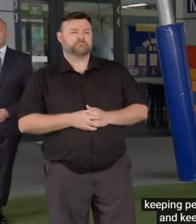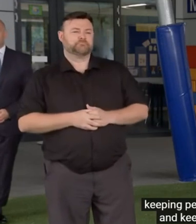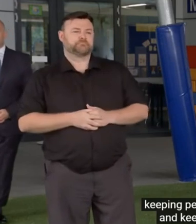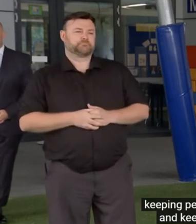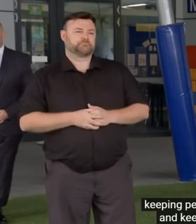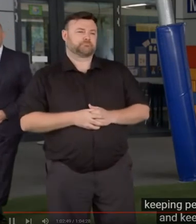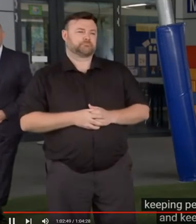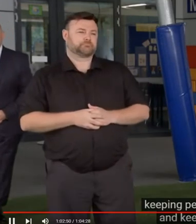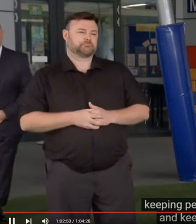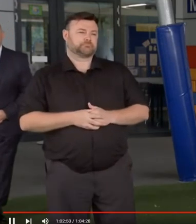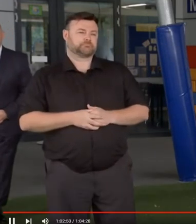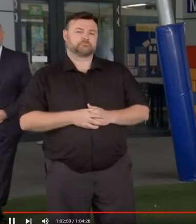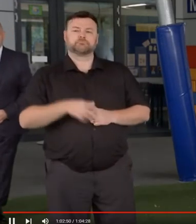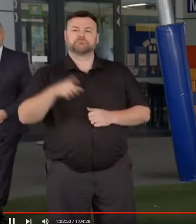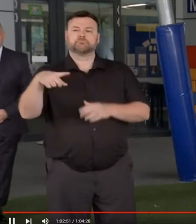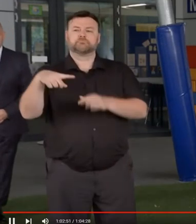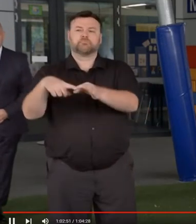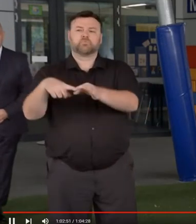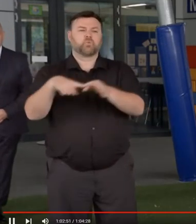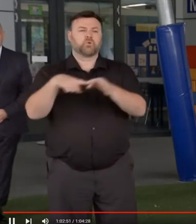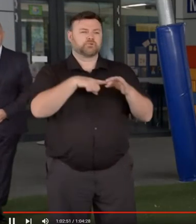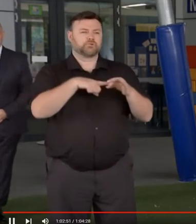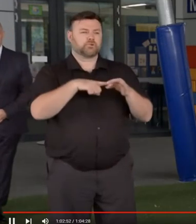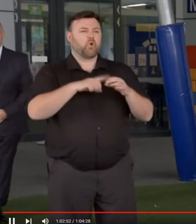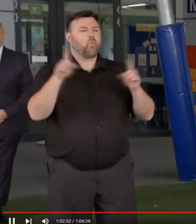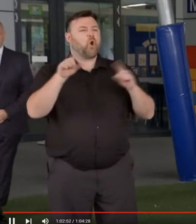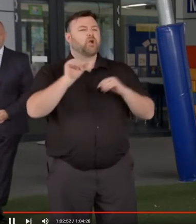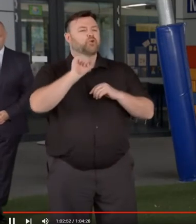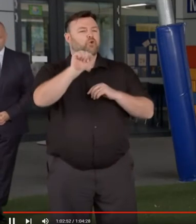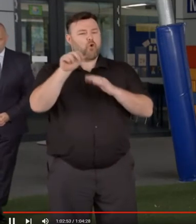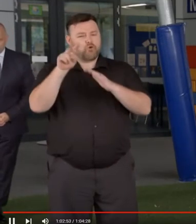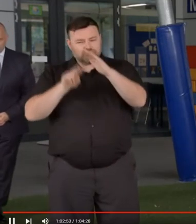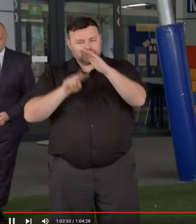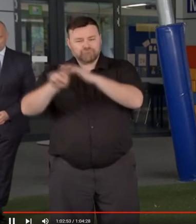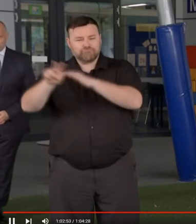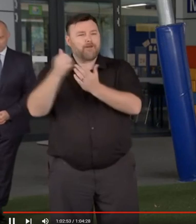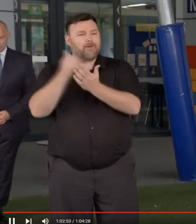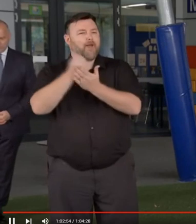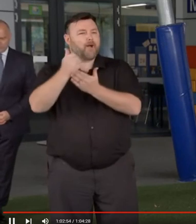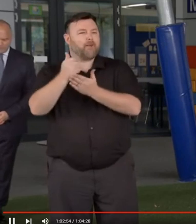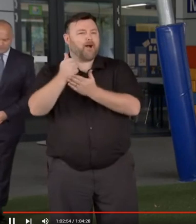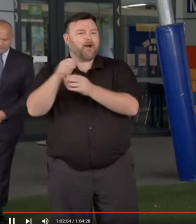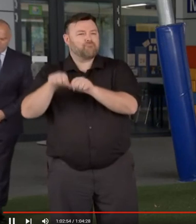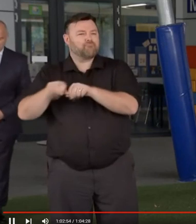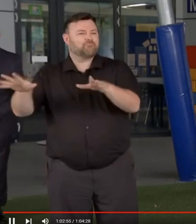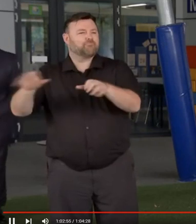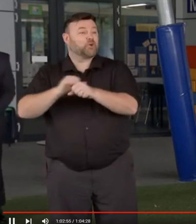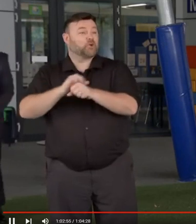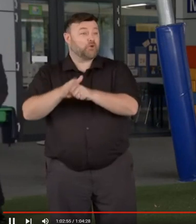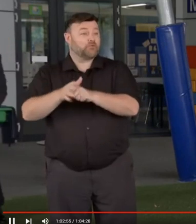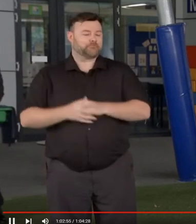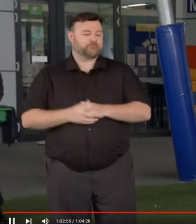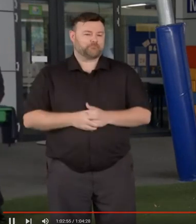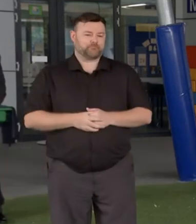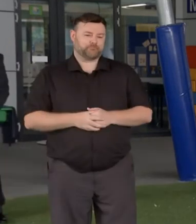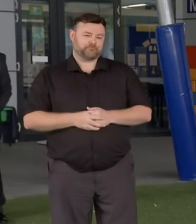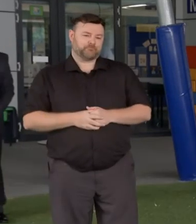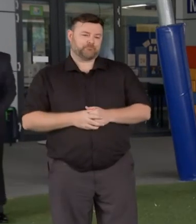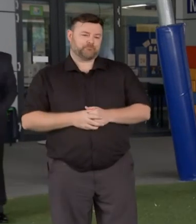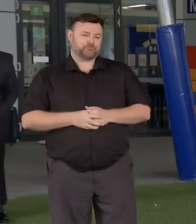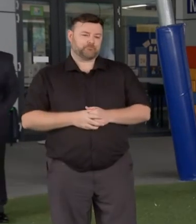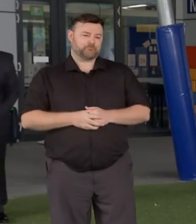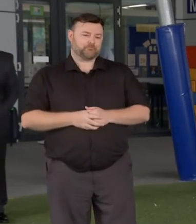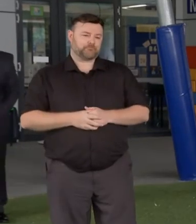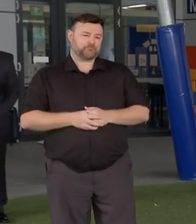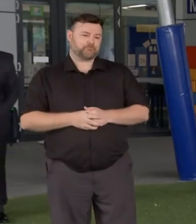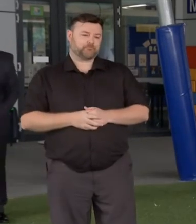think is predicted to come out of school going back? Like, how many cases does the modelling suggest we're going to have in